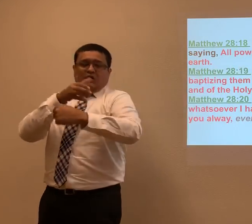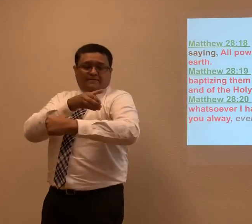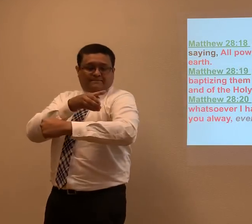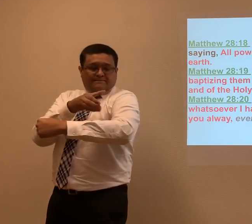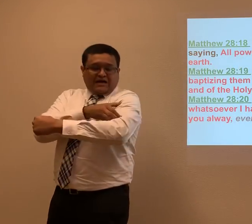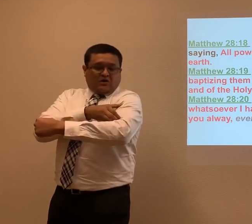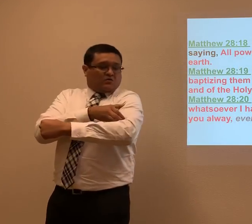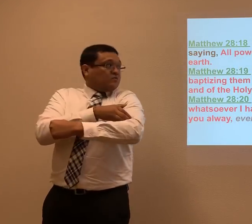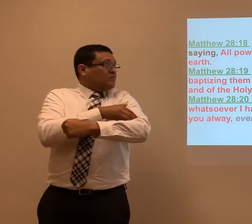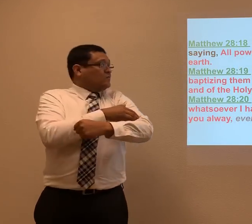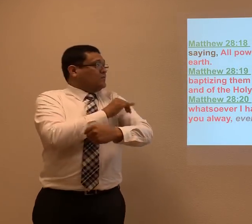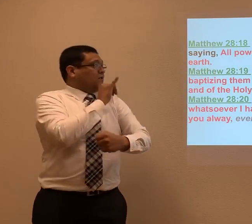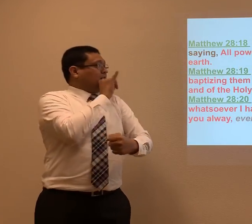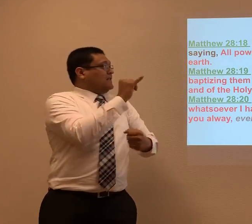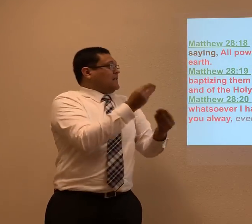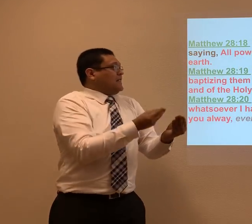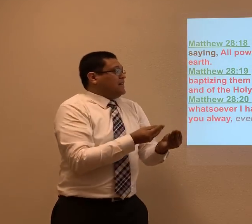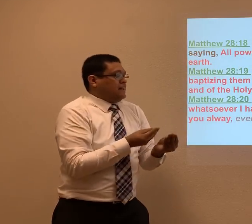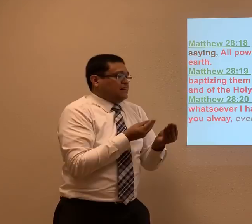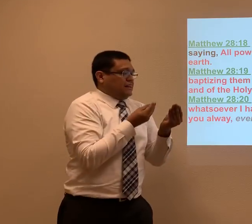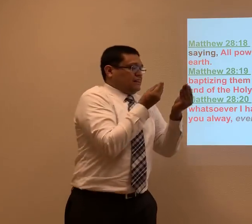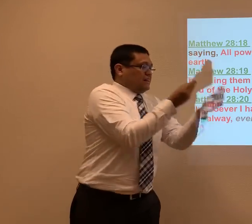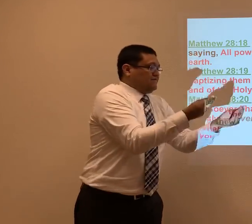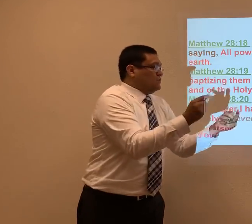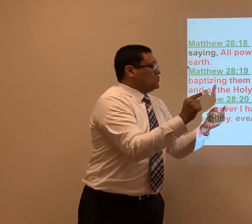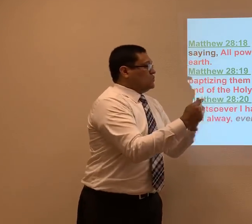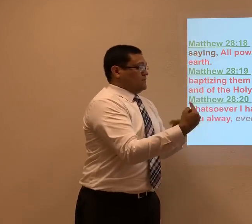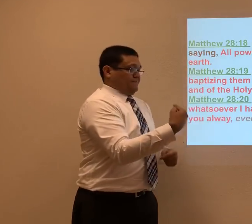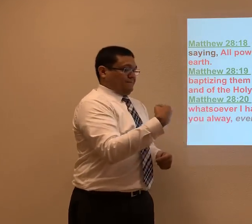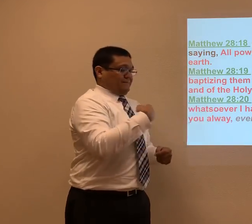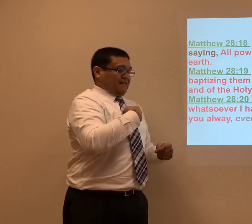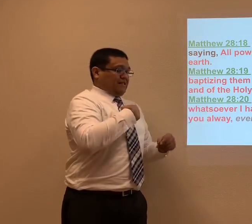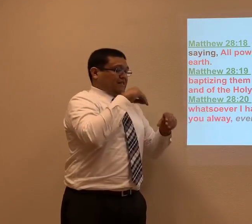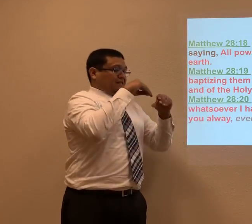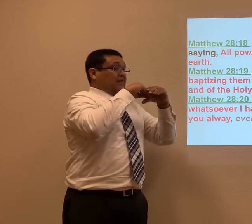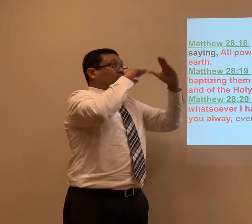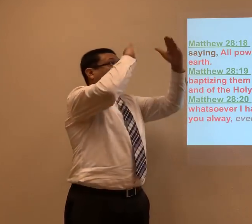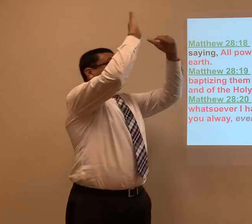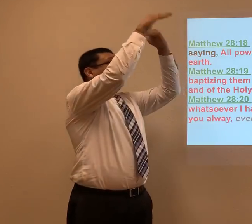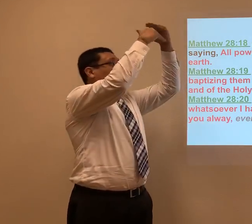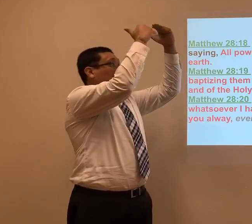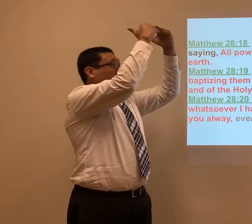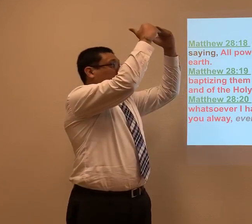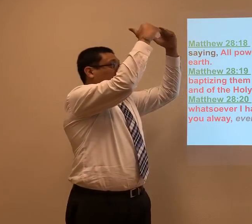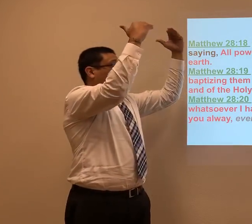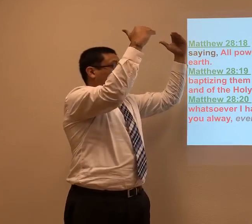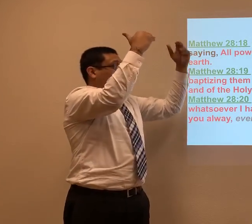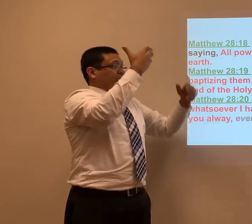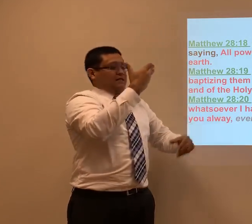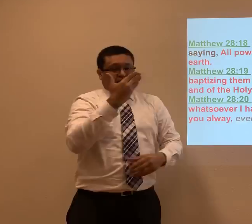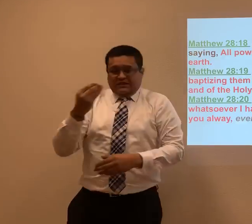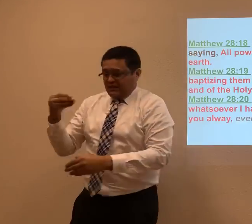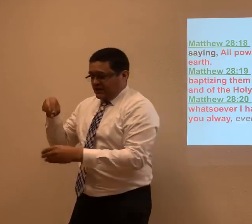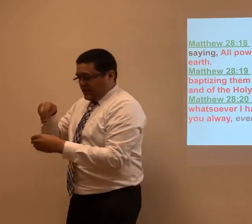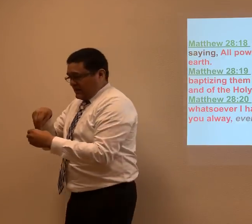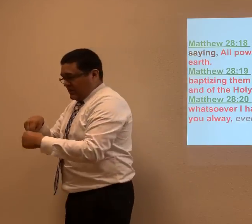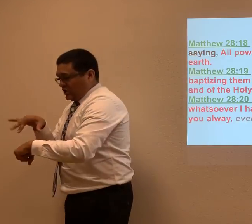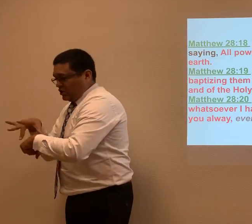all power is given unto me in heaven and in earth.